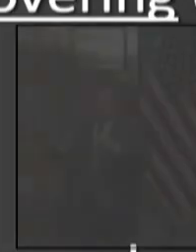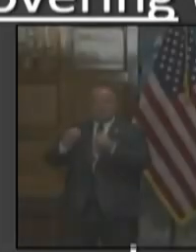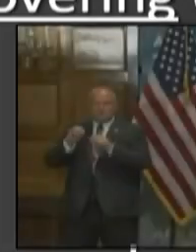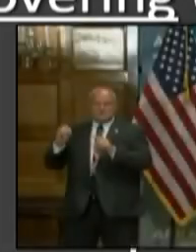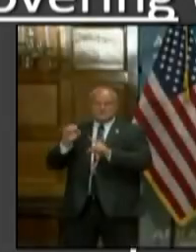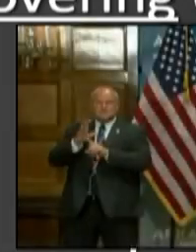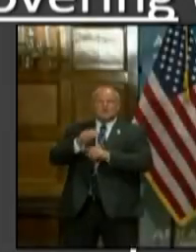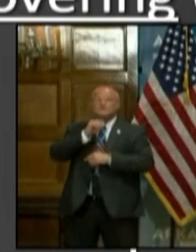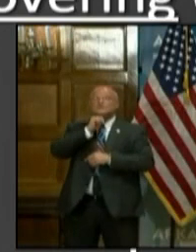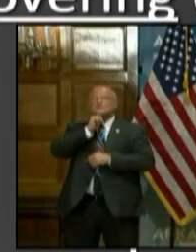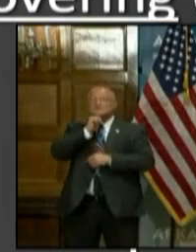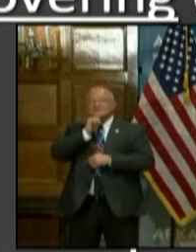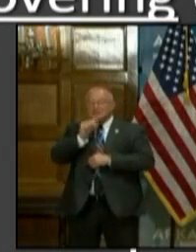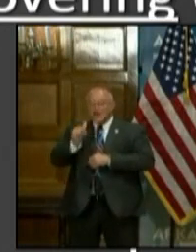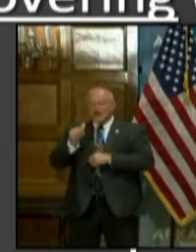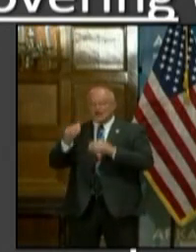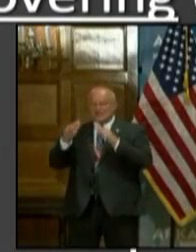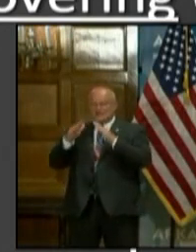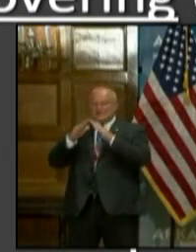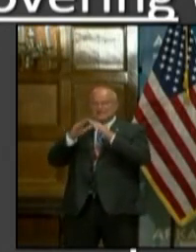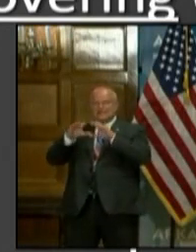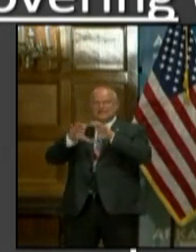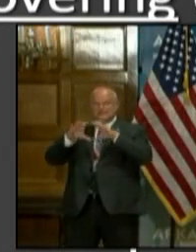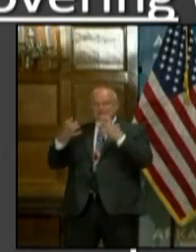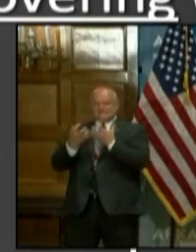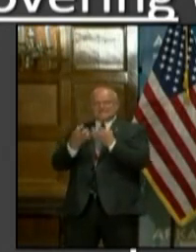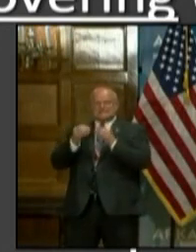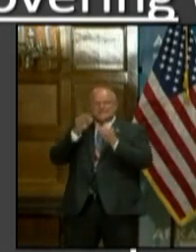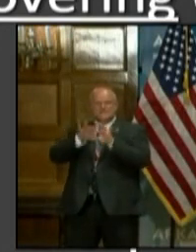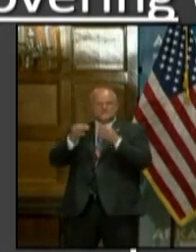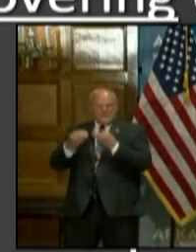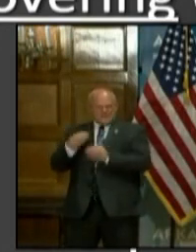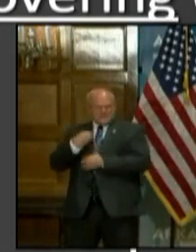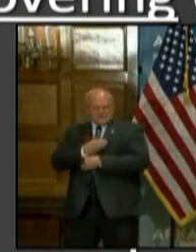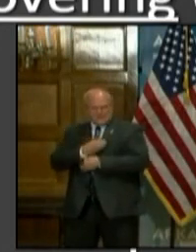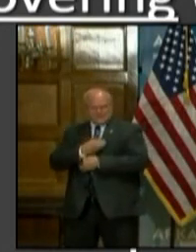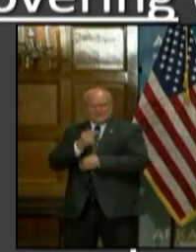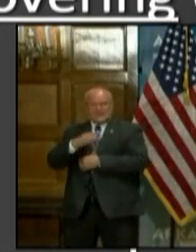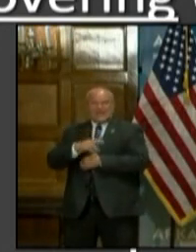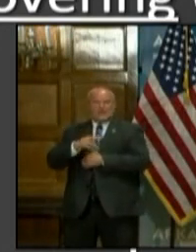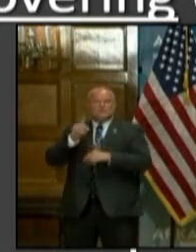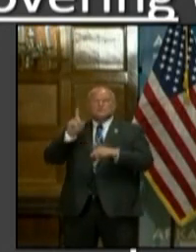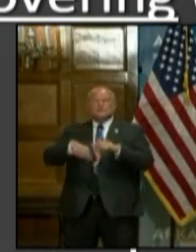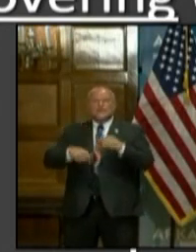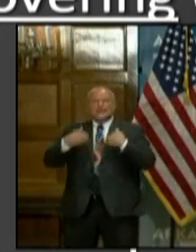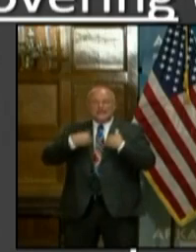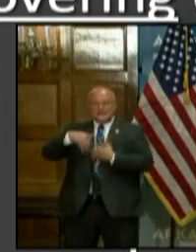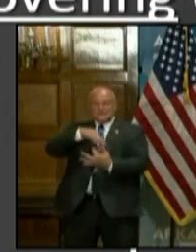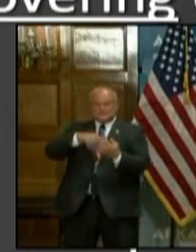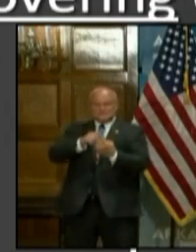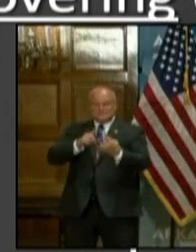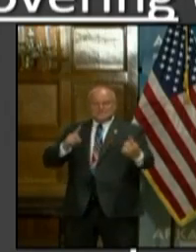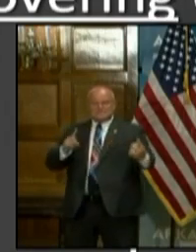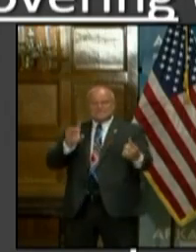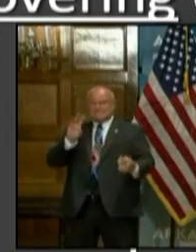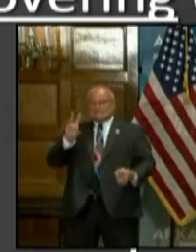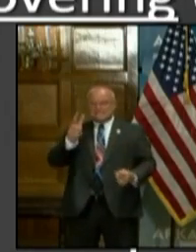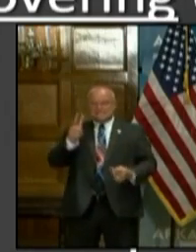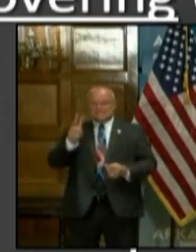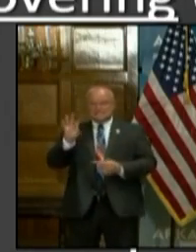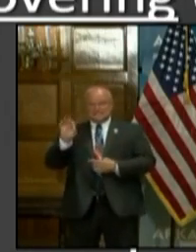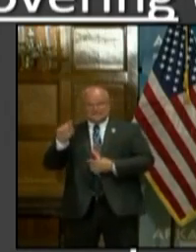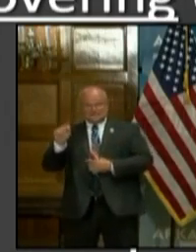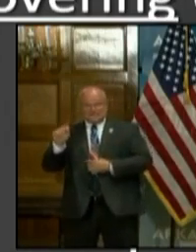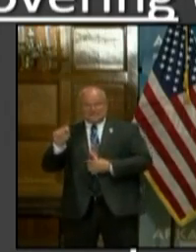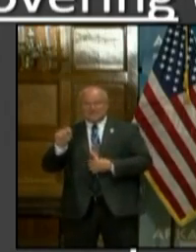to non-household members, and distancing of 6 feet or more cannot be assured. And so if you can